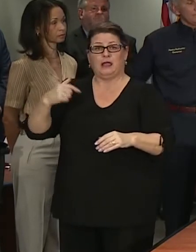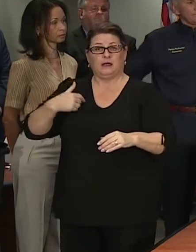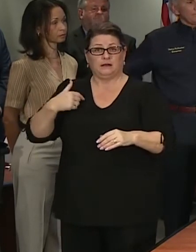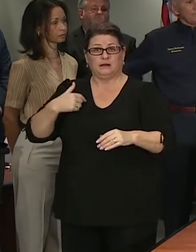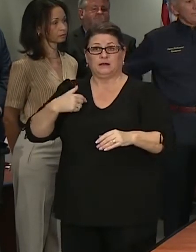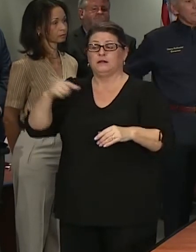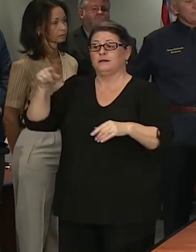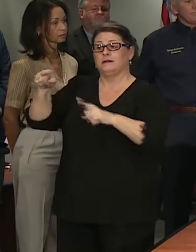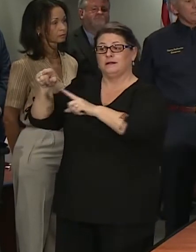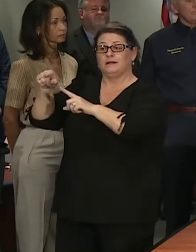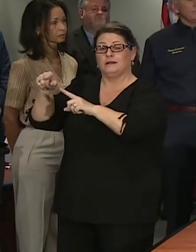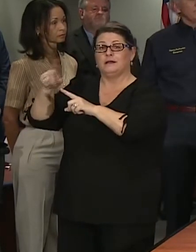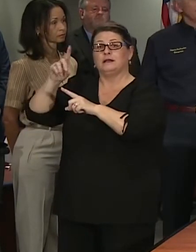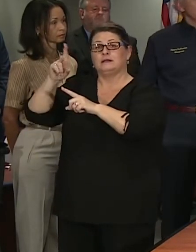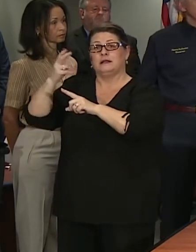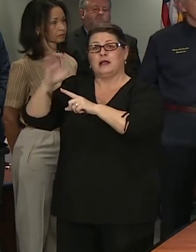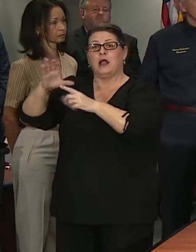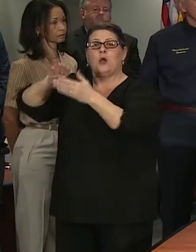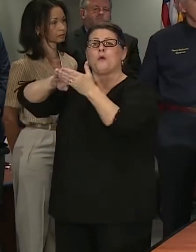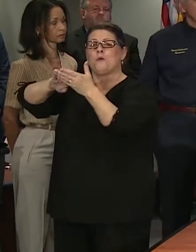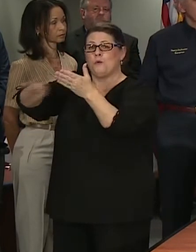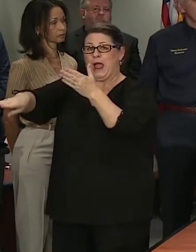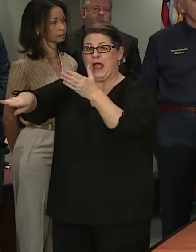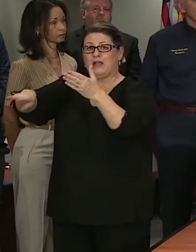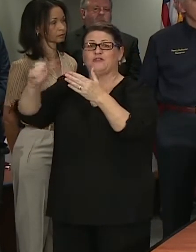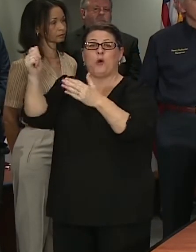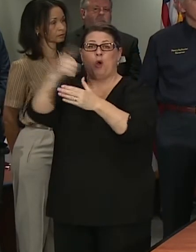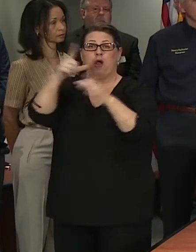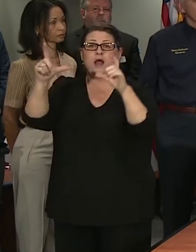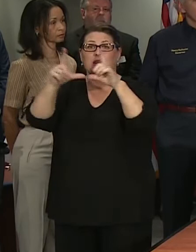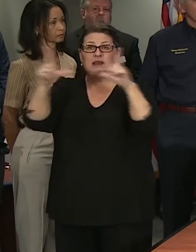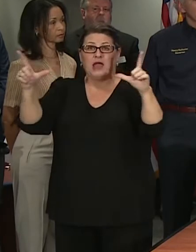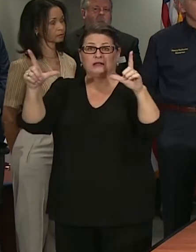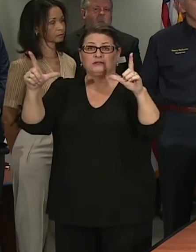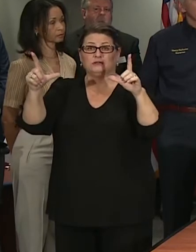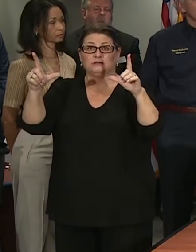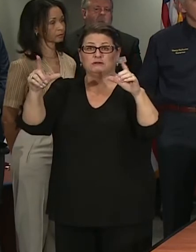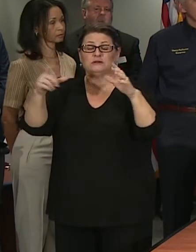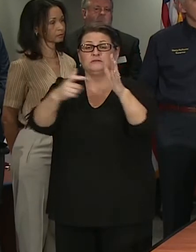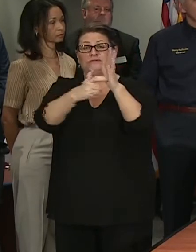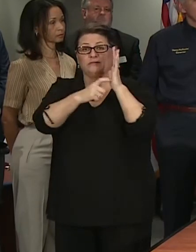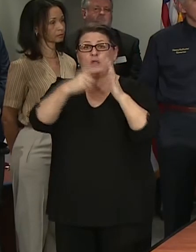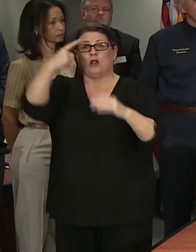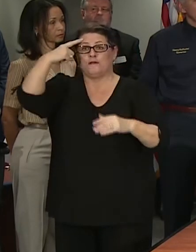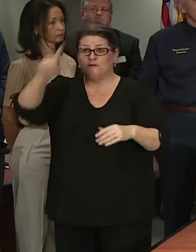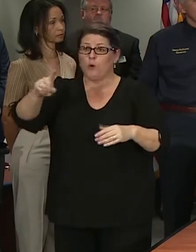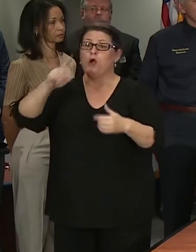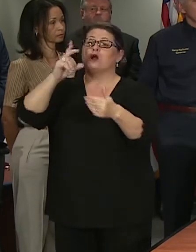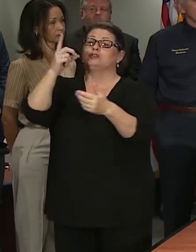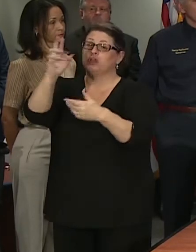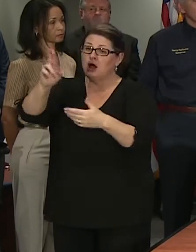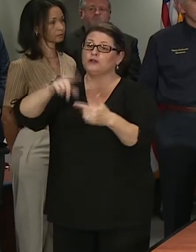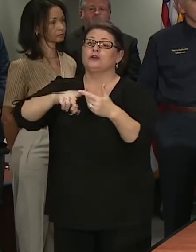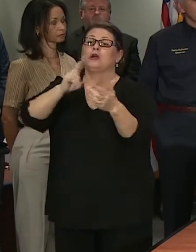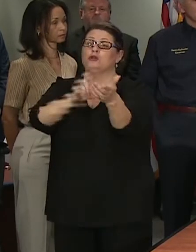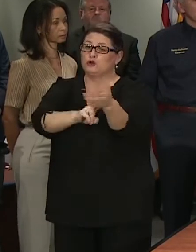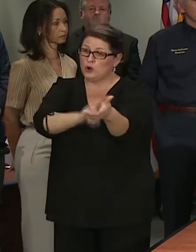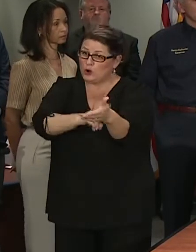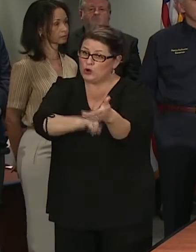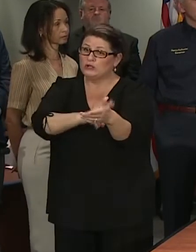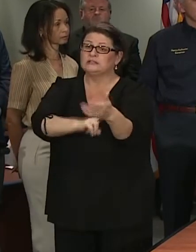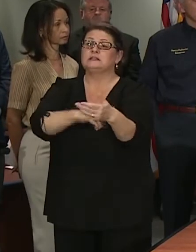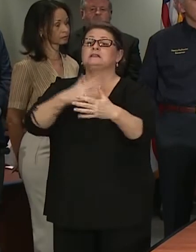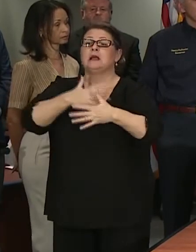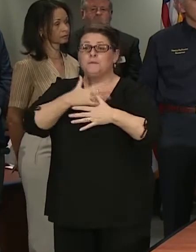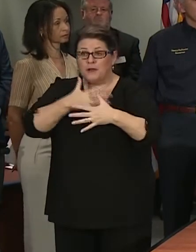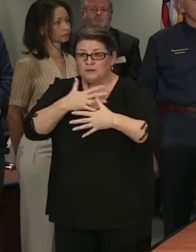waived all state licensure requirements for doctors, nurses, respiratory care practitioners, and physician assistants licensed in another